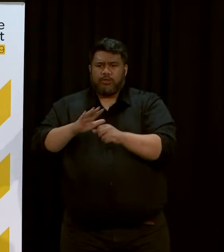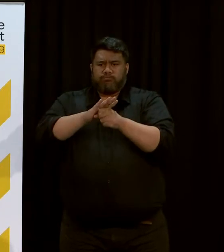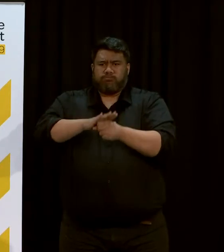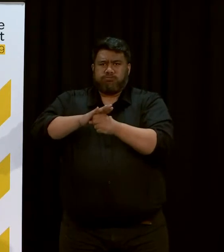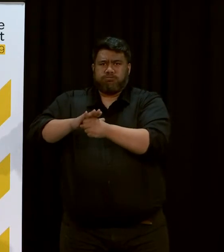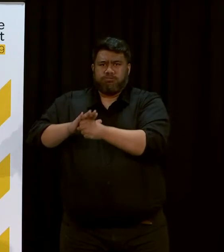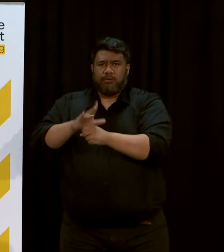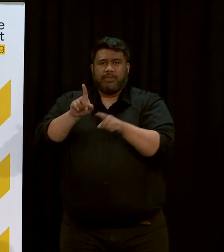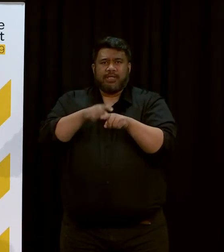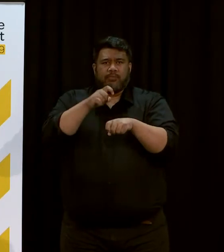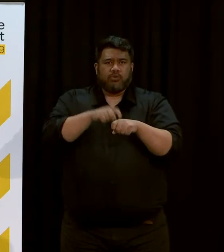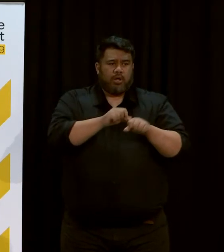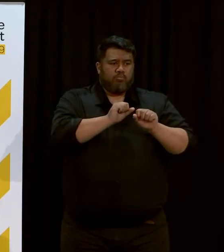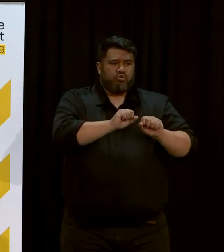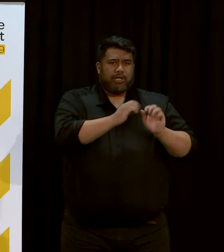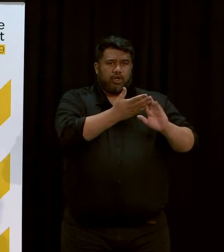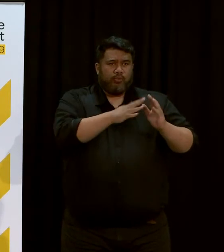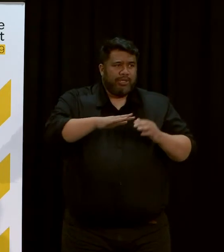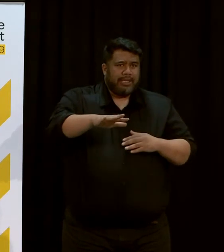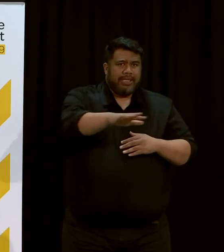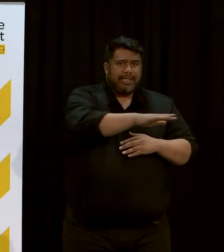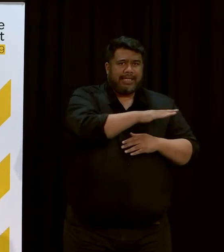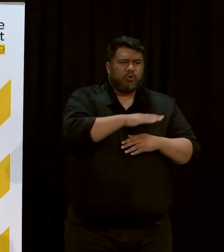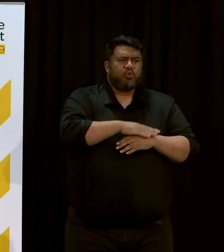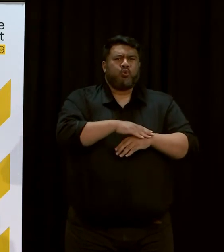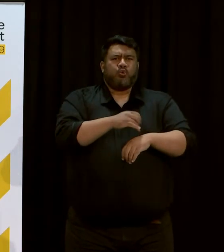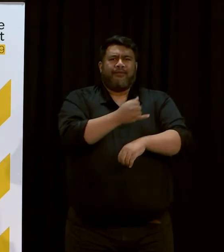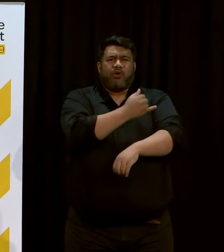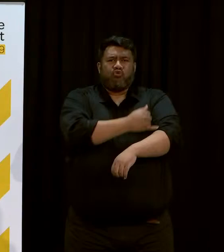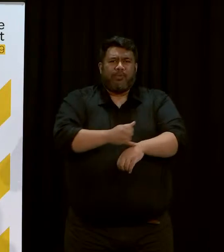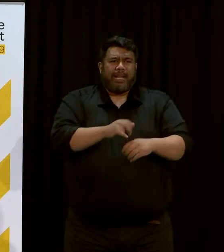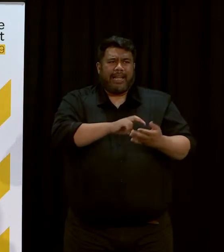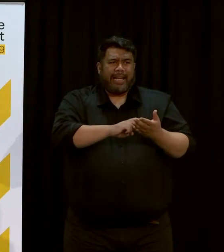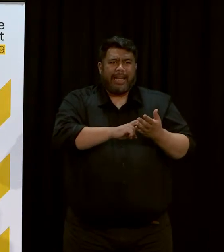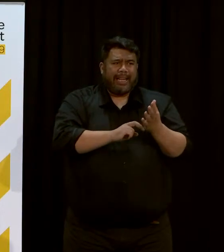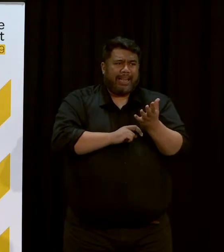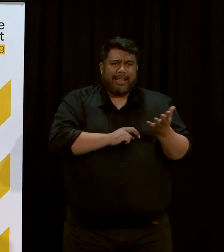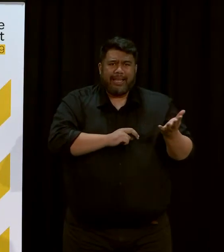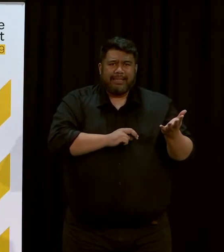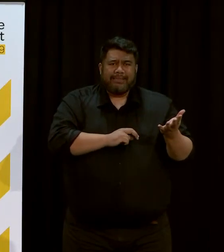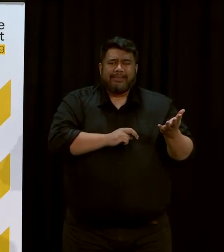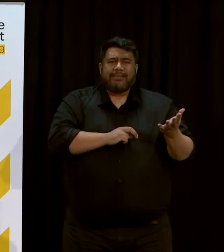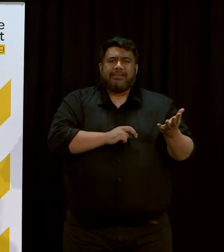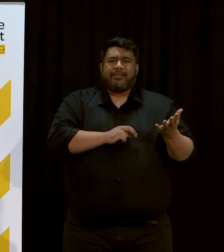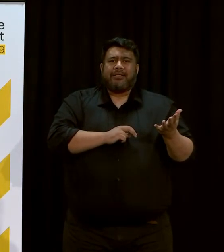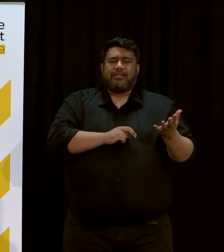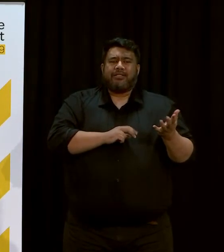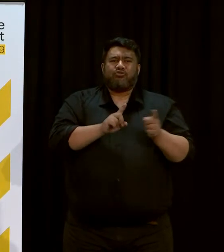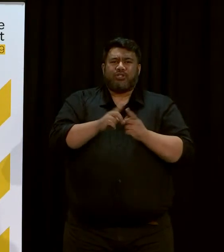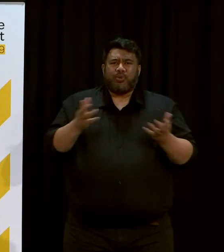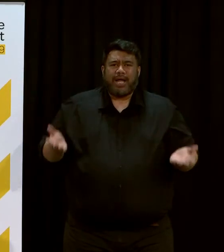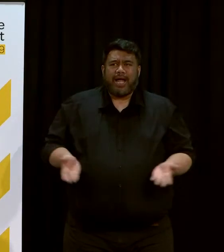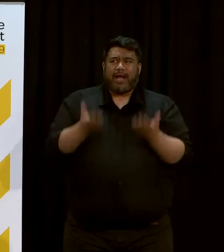vulnerable communities as much as possible in the coming weeks while we keep lifting vaccination